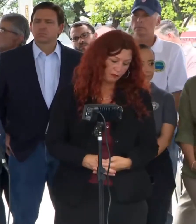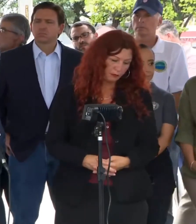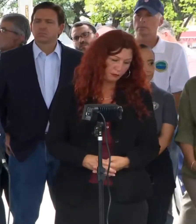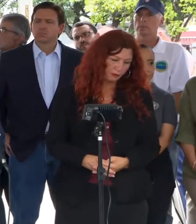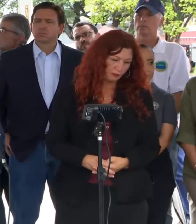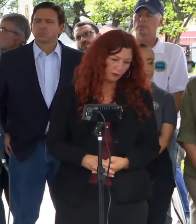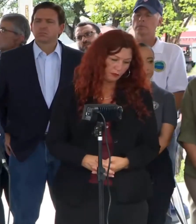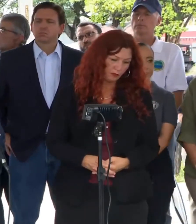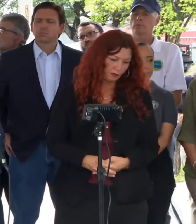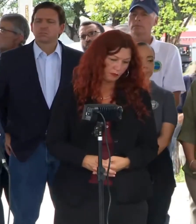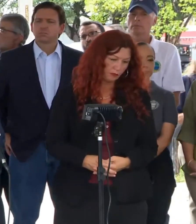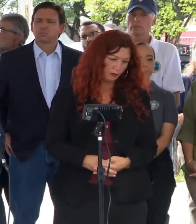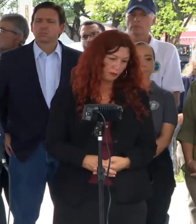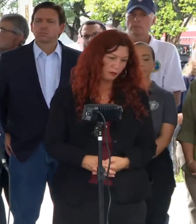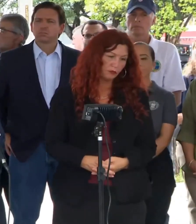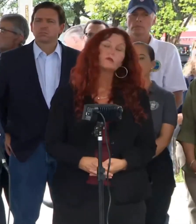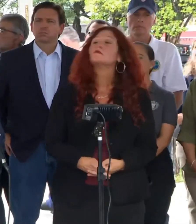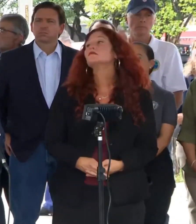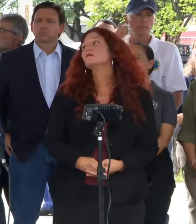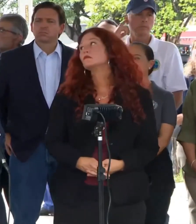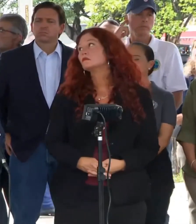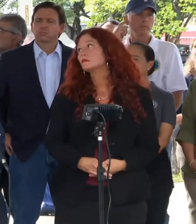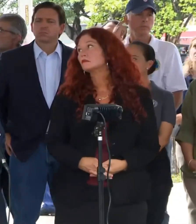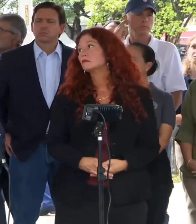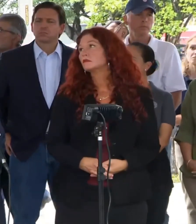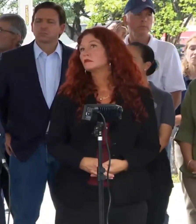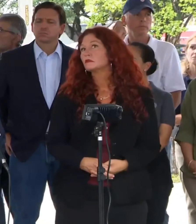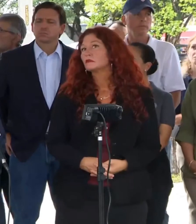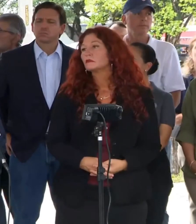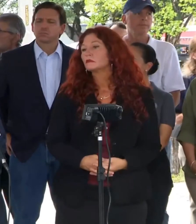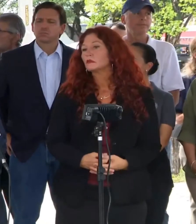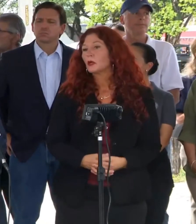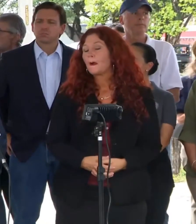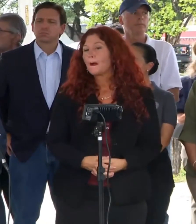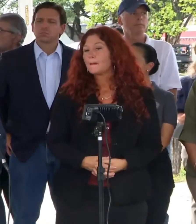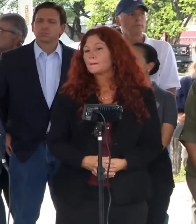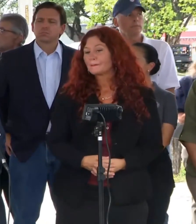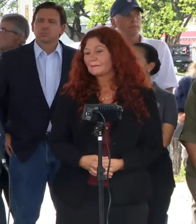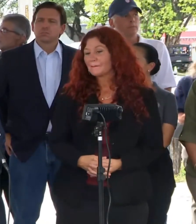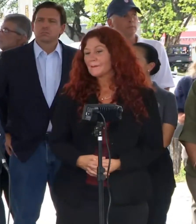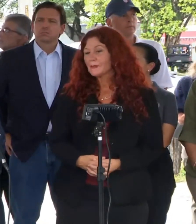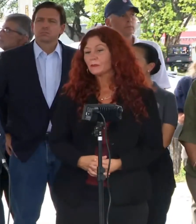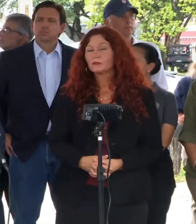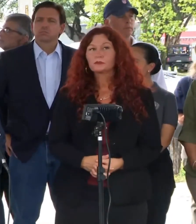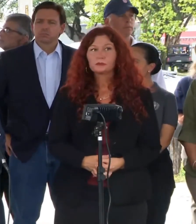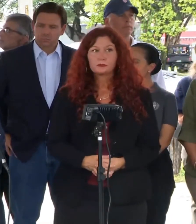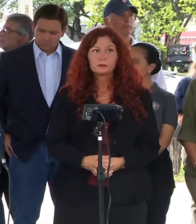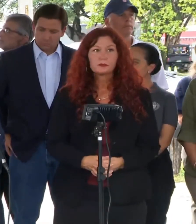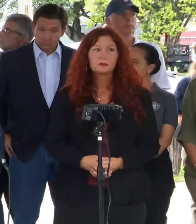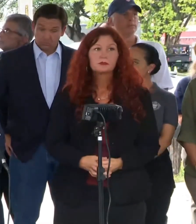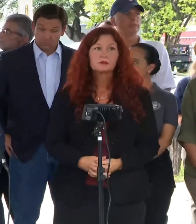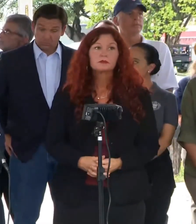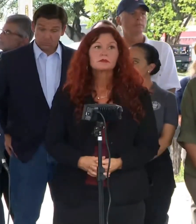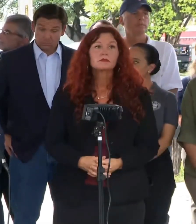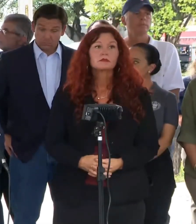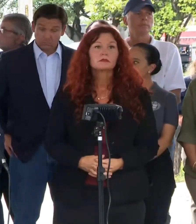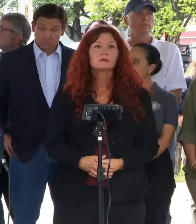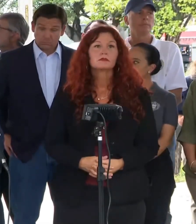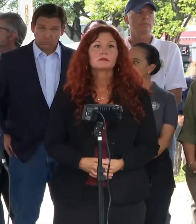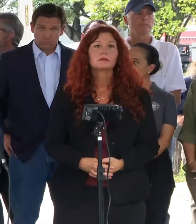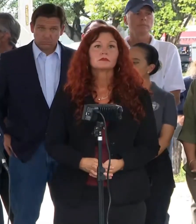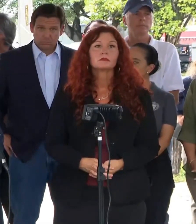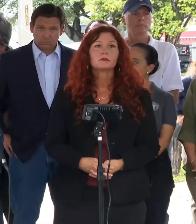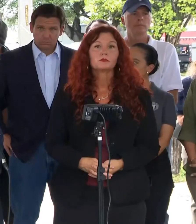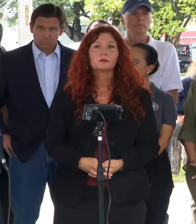información que hemos recibido, pero los números son fluidos y estamos hablando con los consulados y dando toda la ayuda también